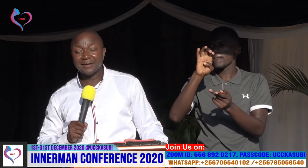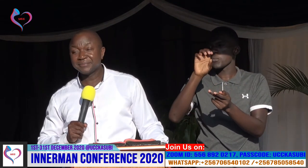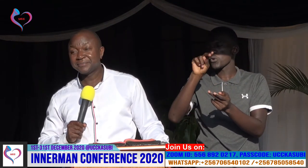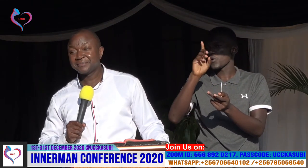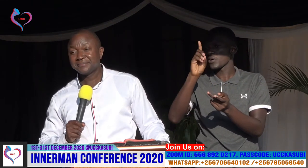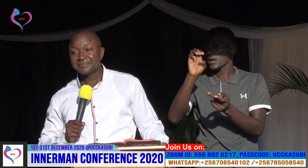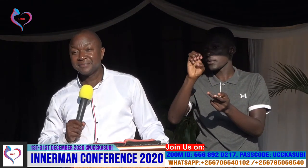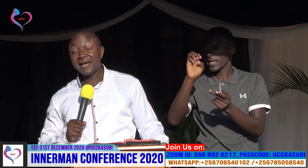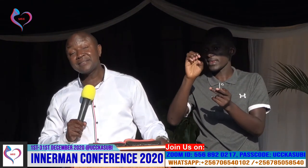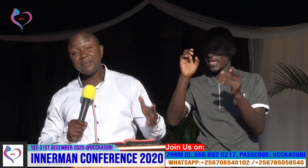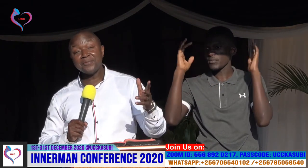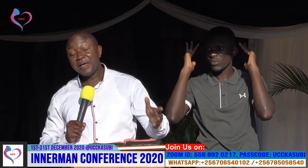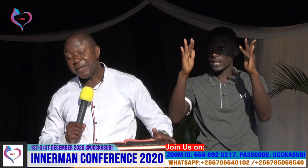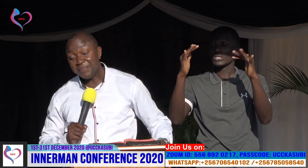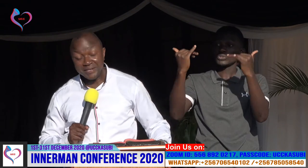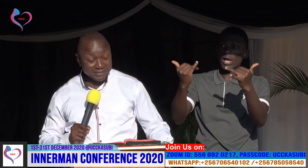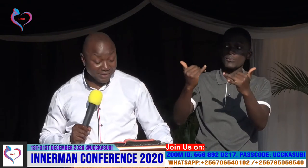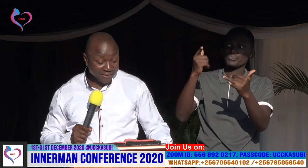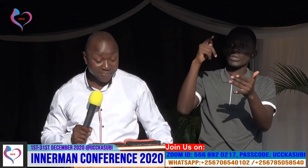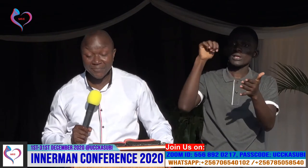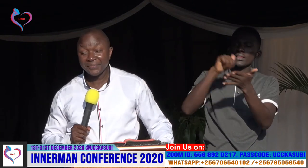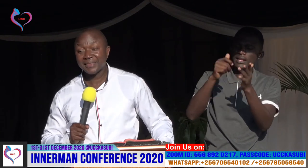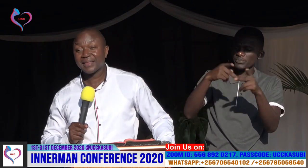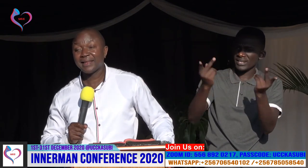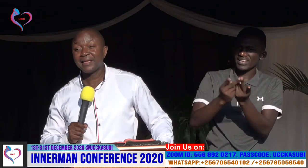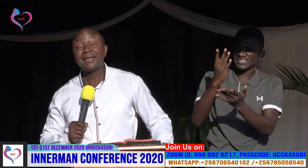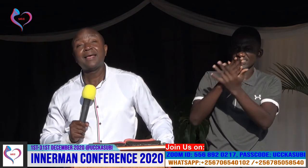area, and some of them may be listening,